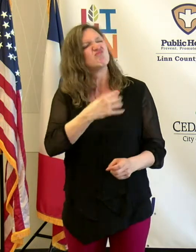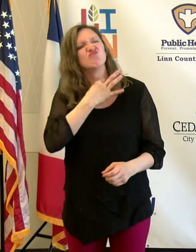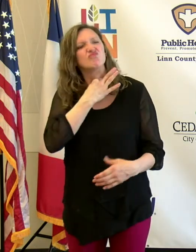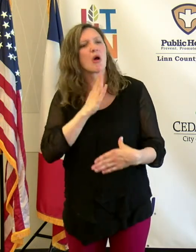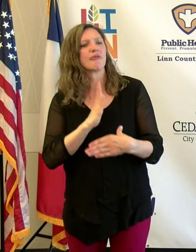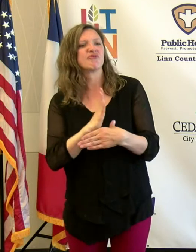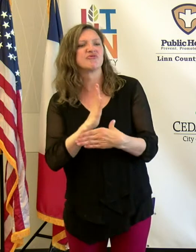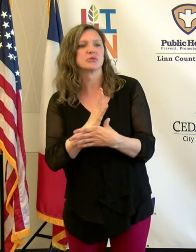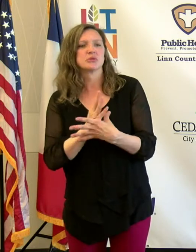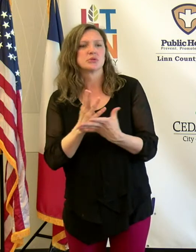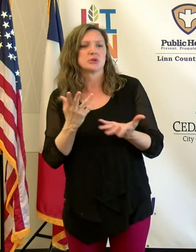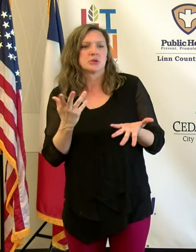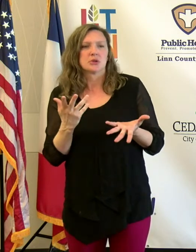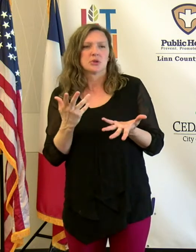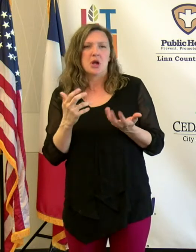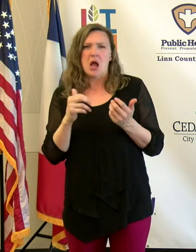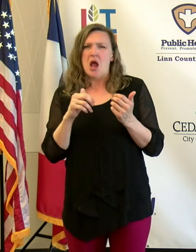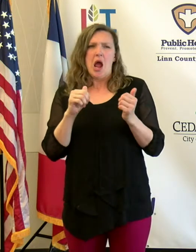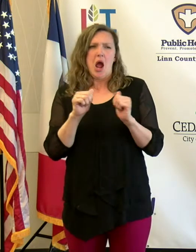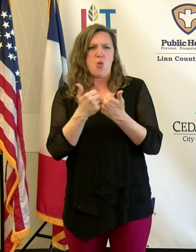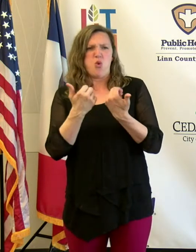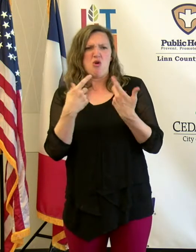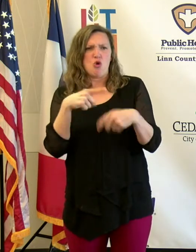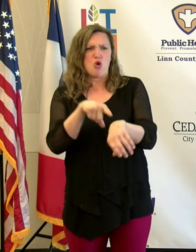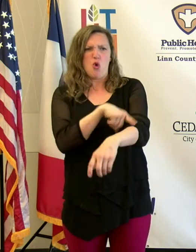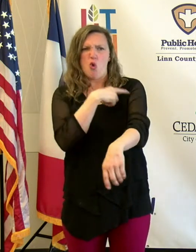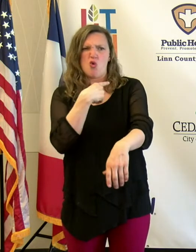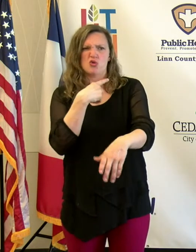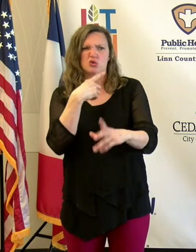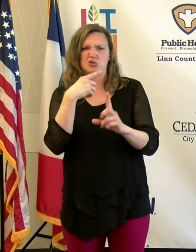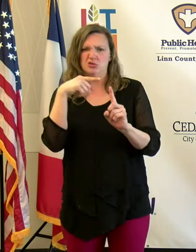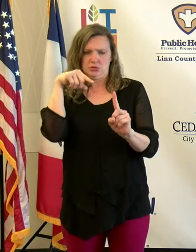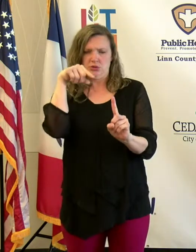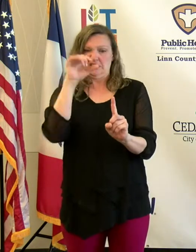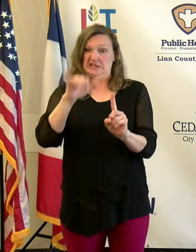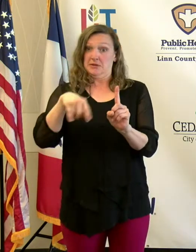to trace a positive individual's contacts?